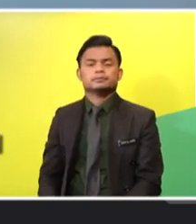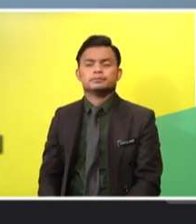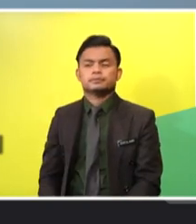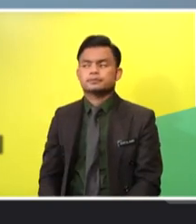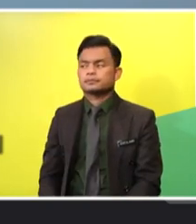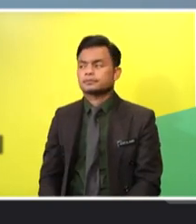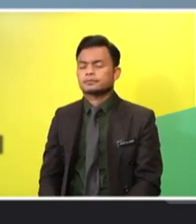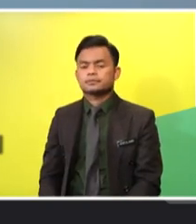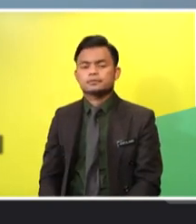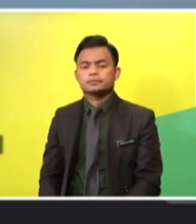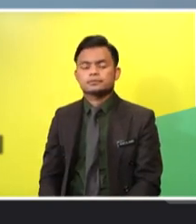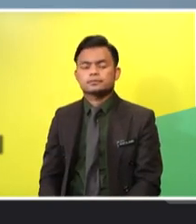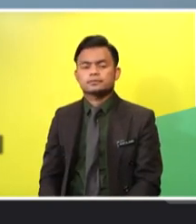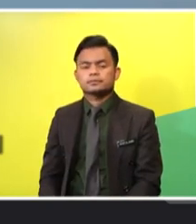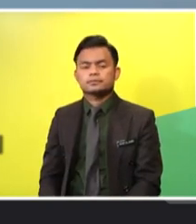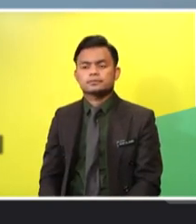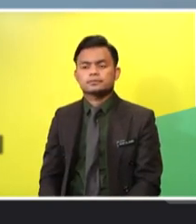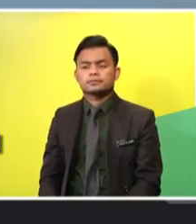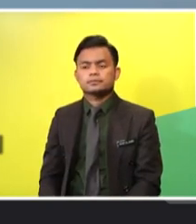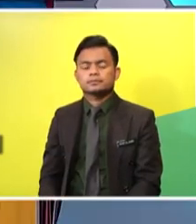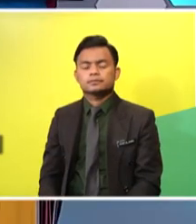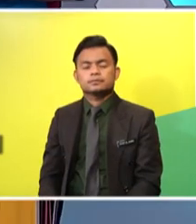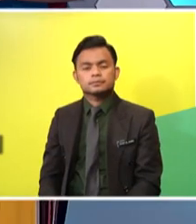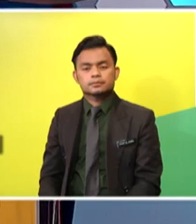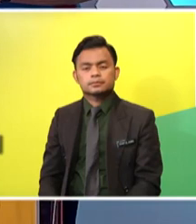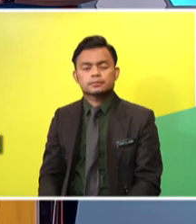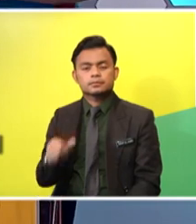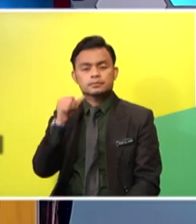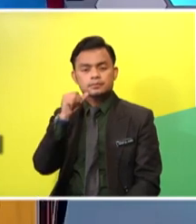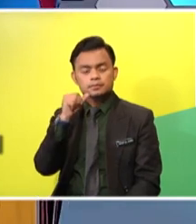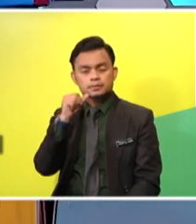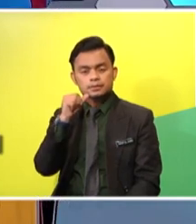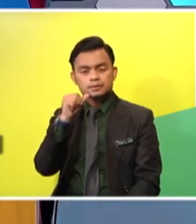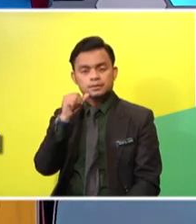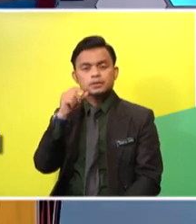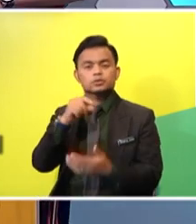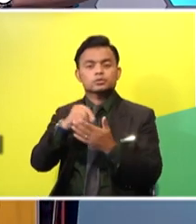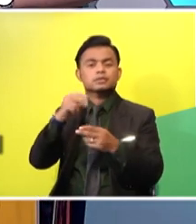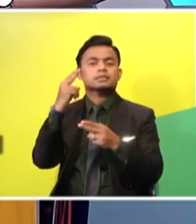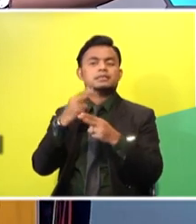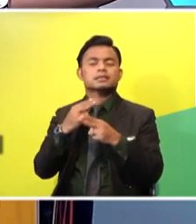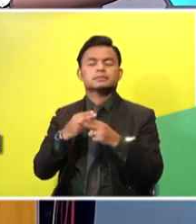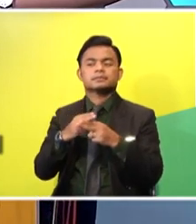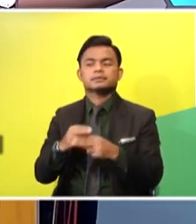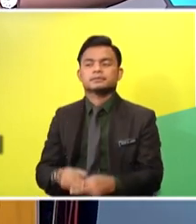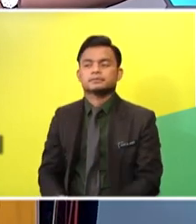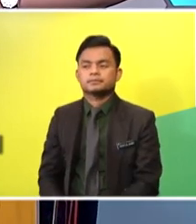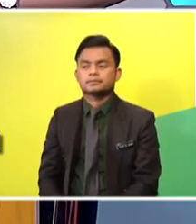one brother, Rama. Okay, Anis even provide the names for the brother. Okay, extra one star for